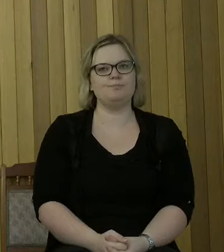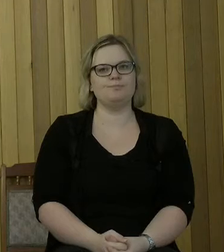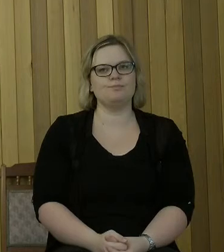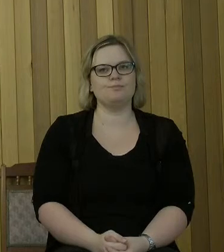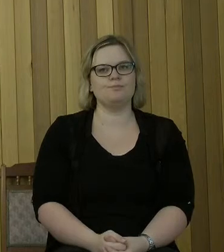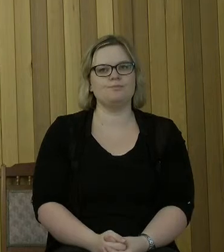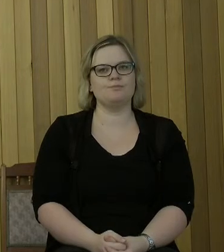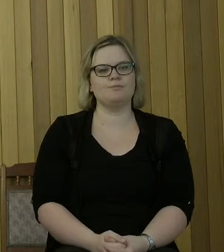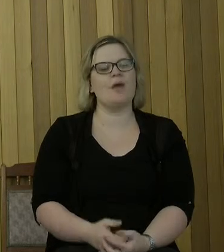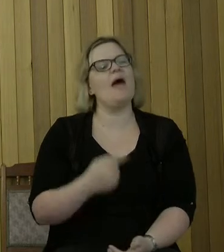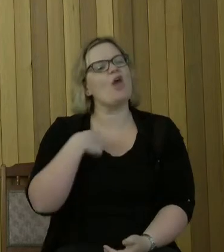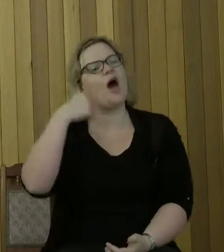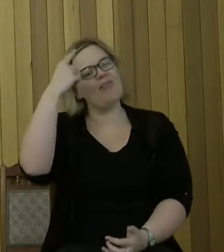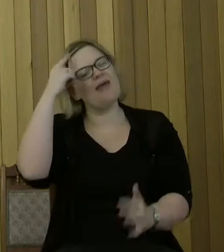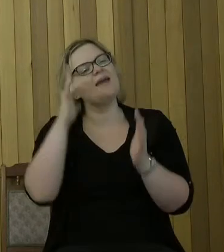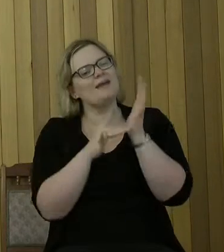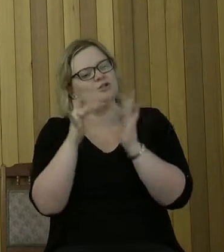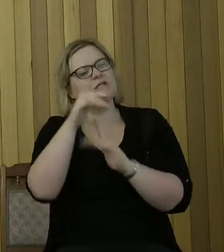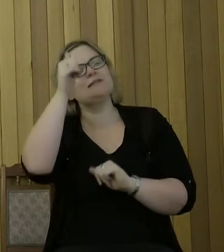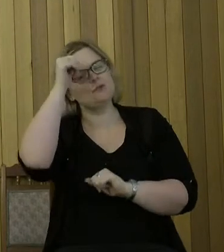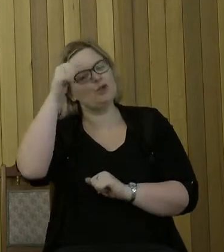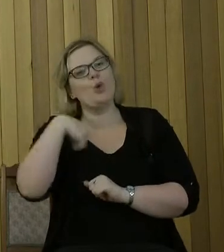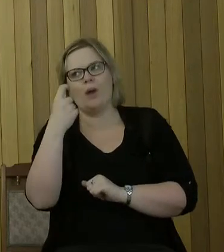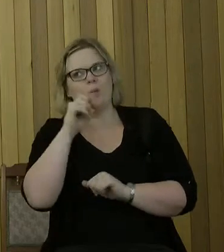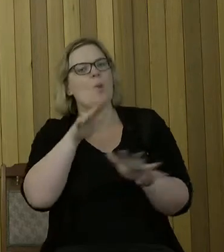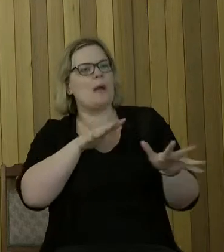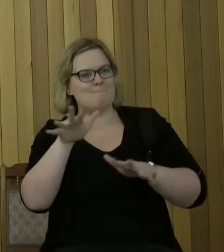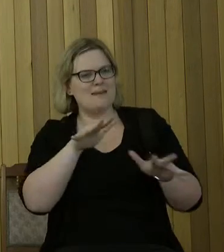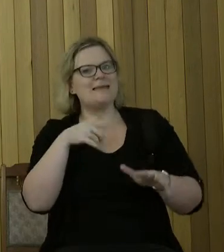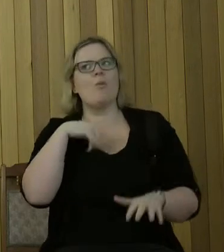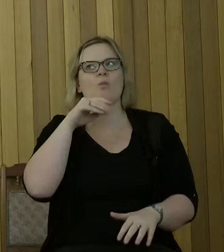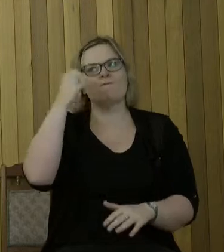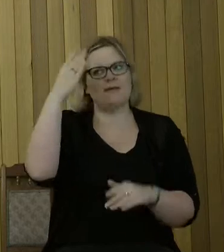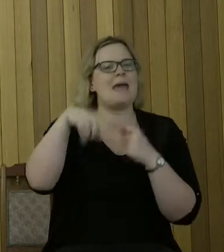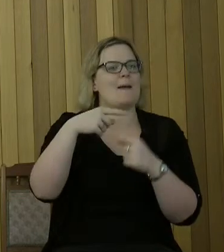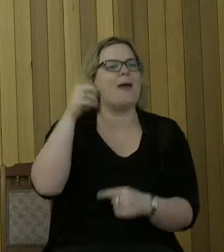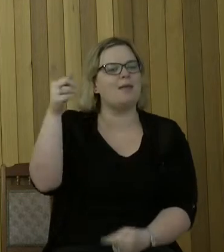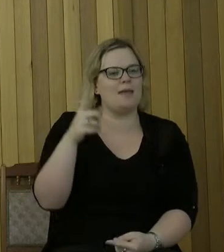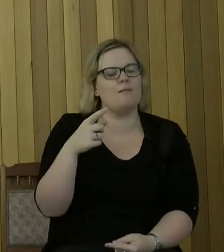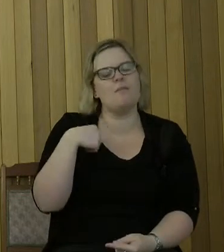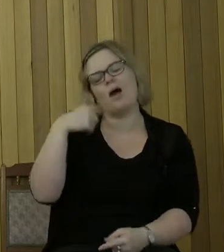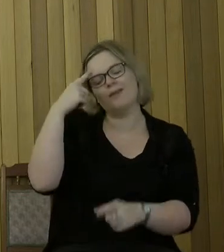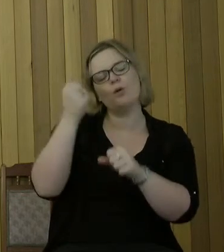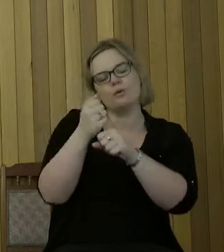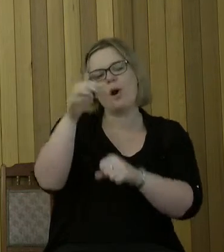And I don't think Jesus knew that we get so busy that we forget about him. I think God knew